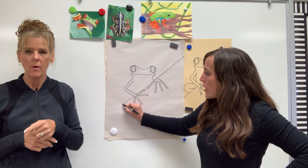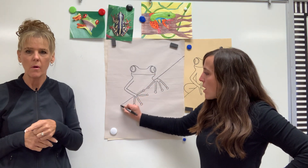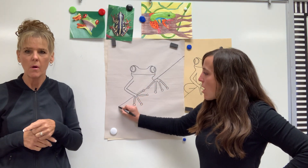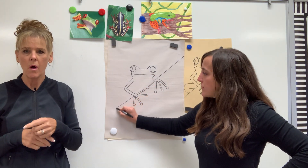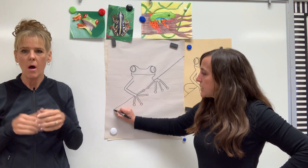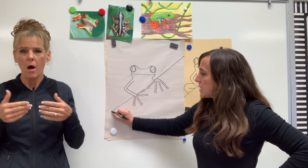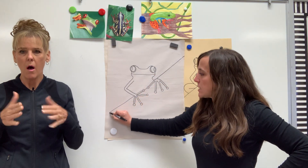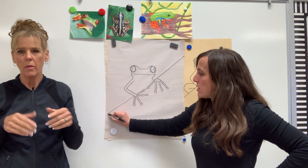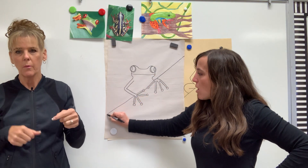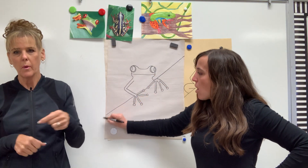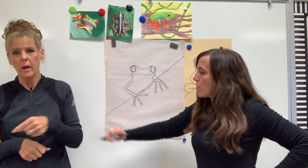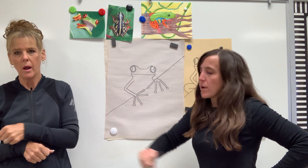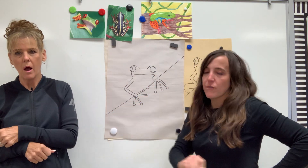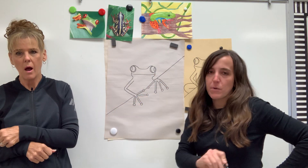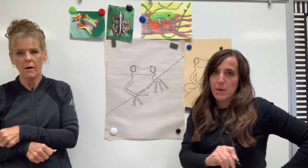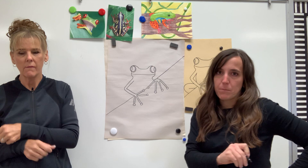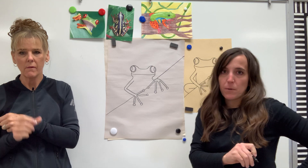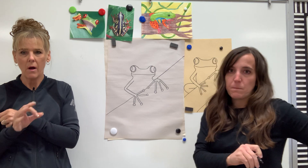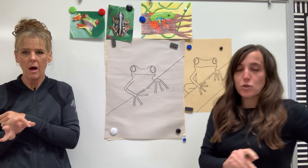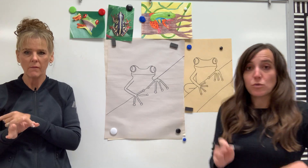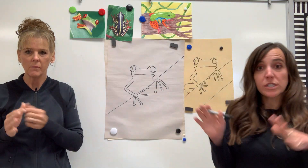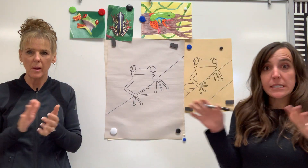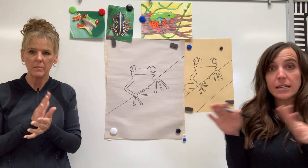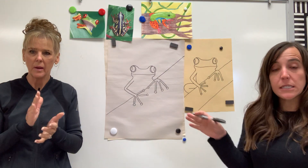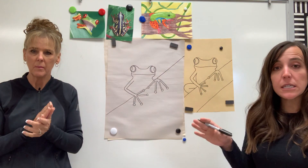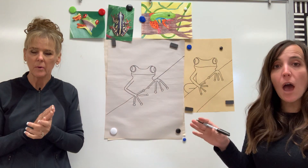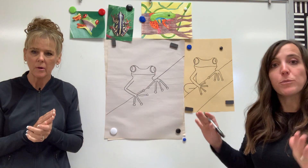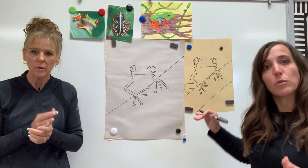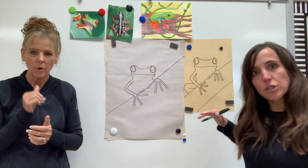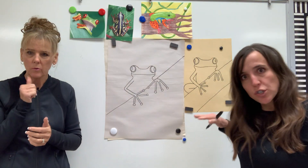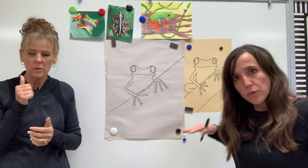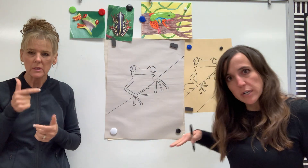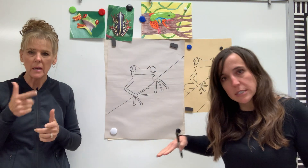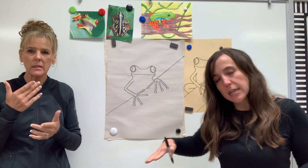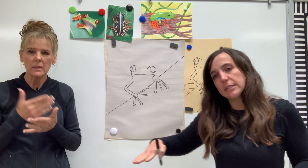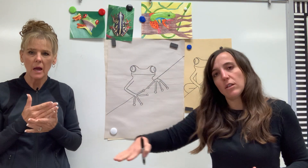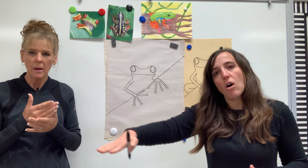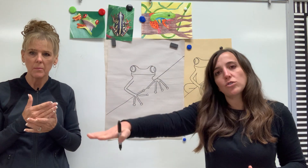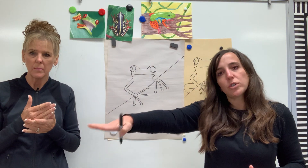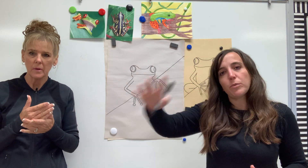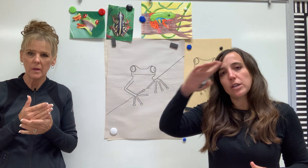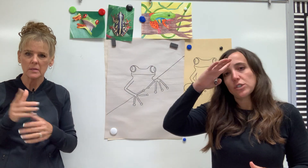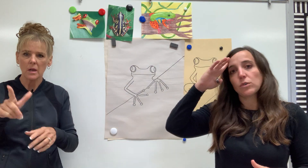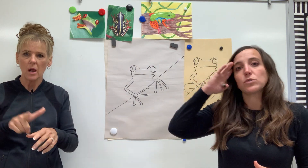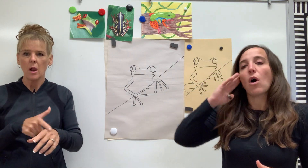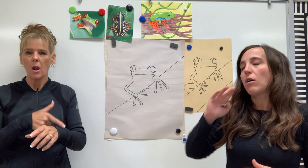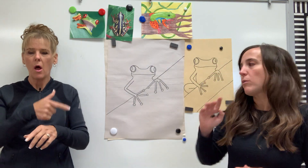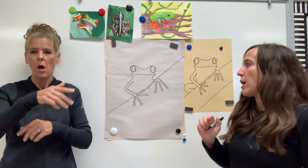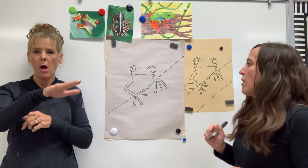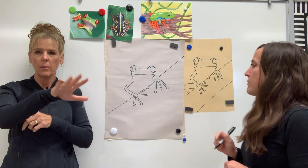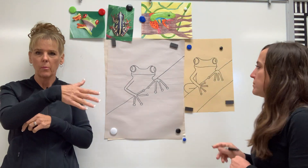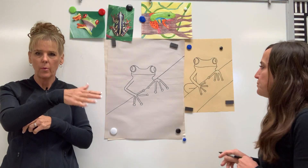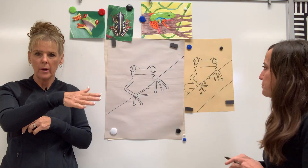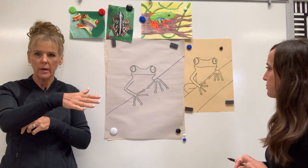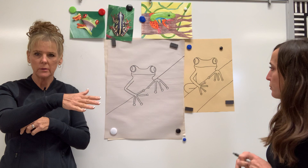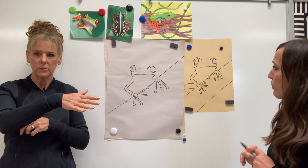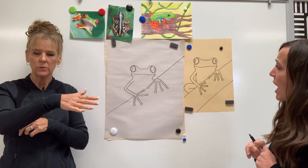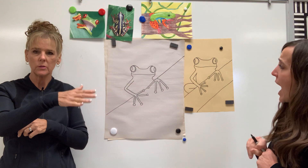all the way off, slanted, all the way off my paper. Don't just let it stop. You want to show that it's nice and long tree branch so it goes all the way